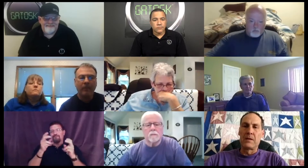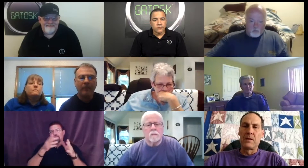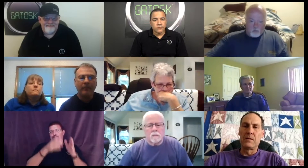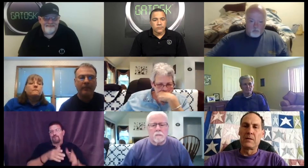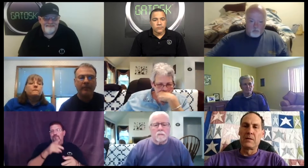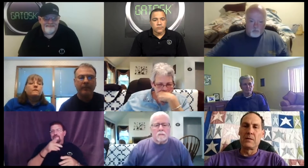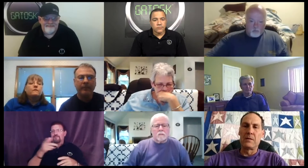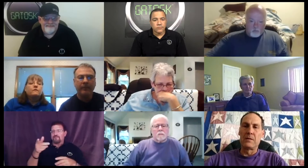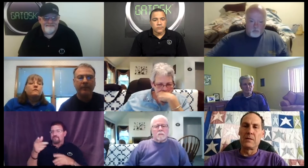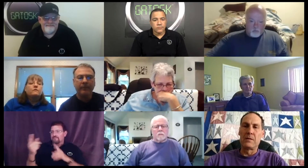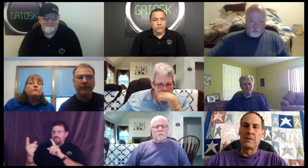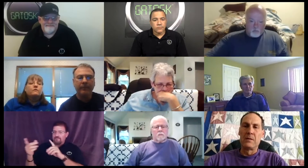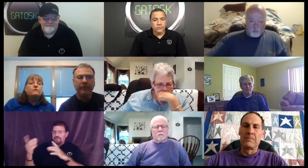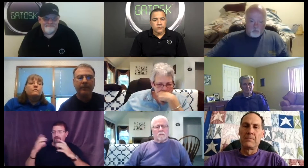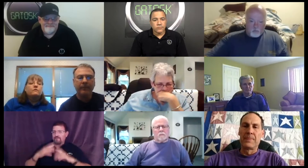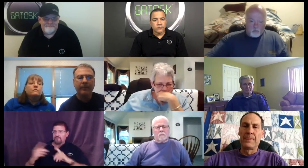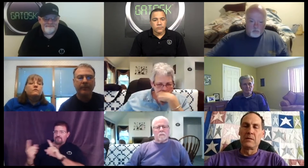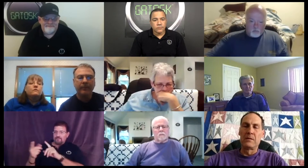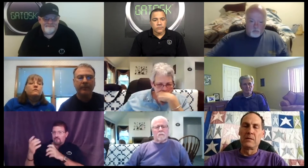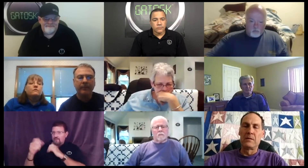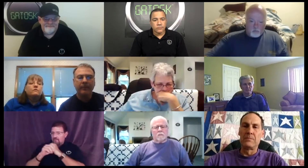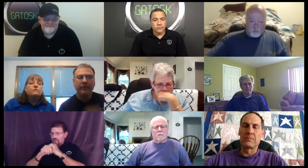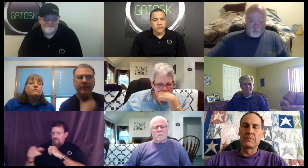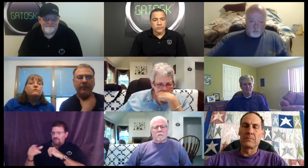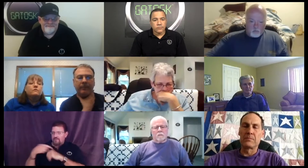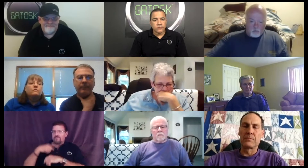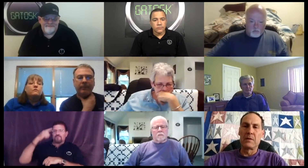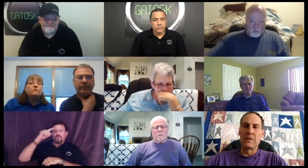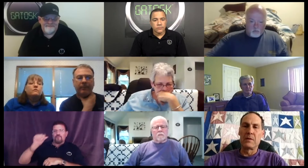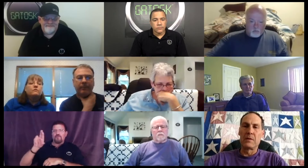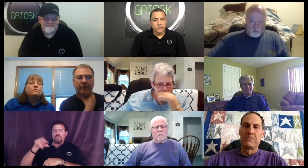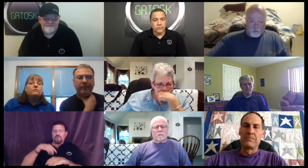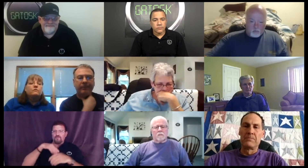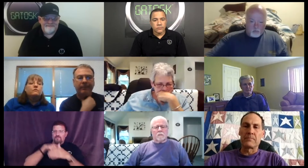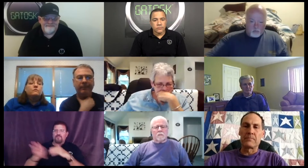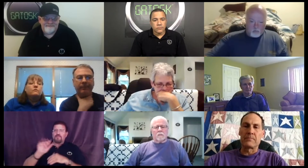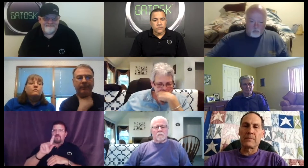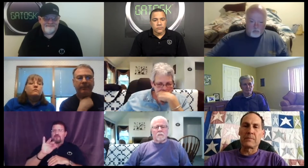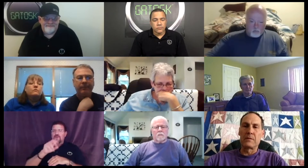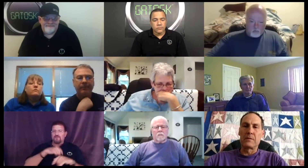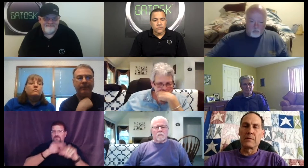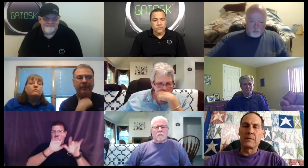program or a person that works with that person one-on-one, like, as far as